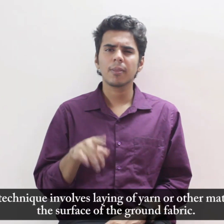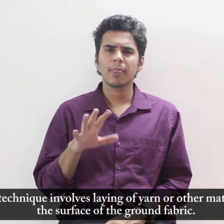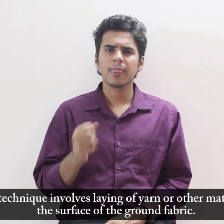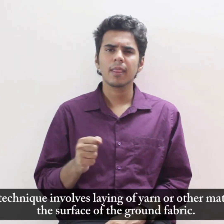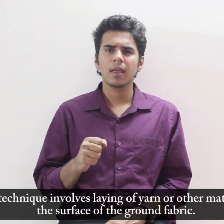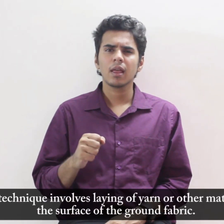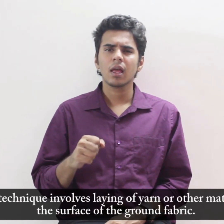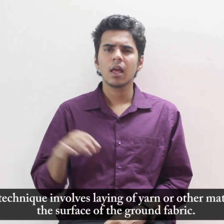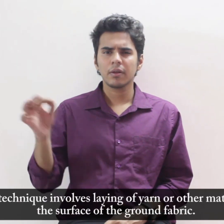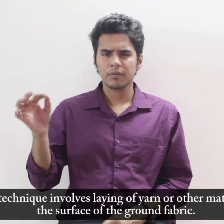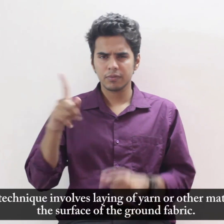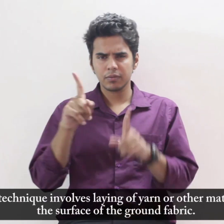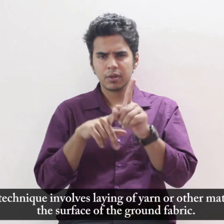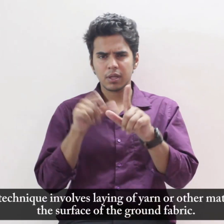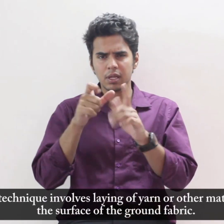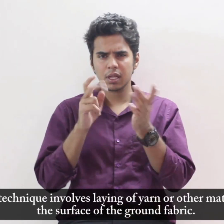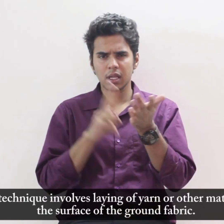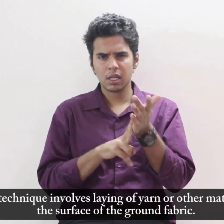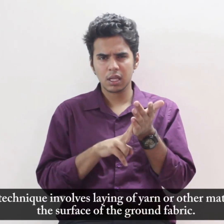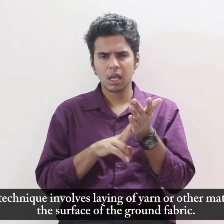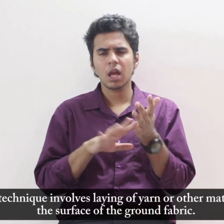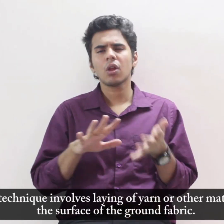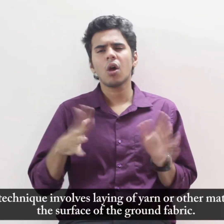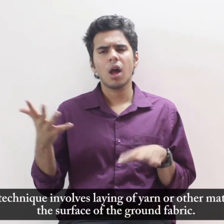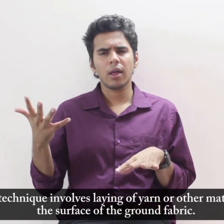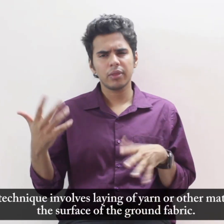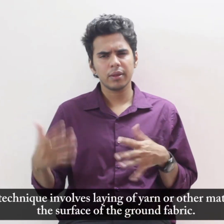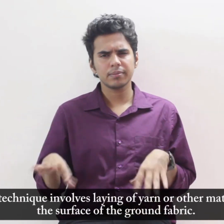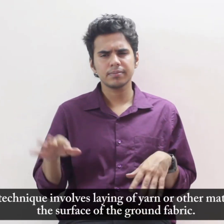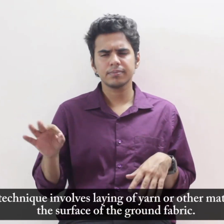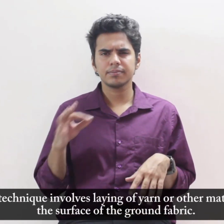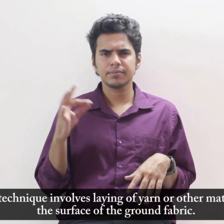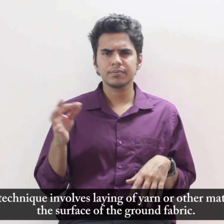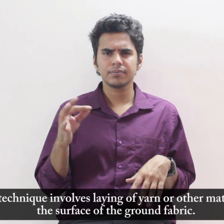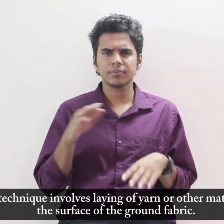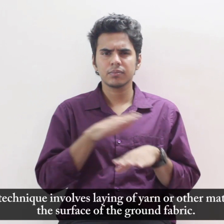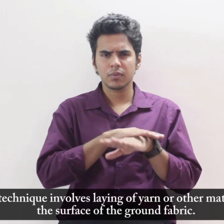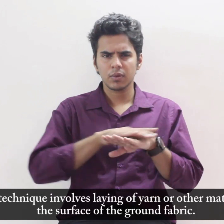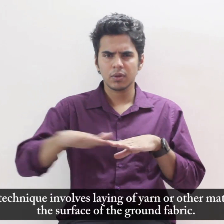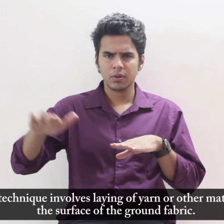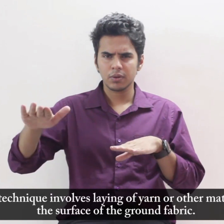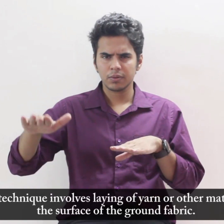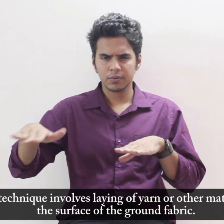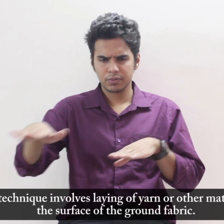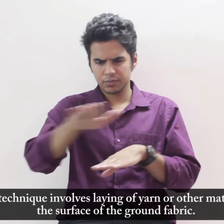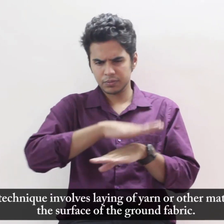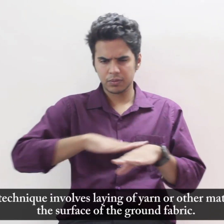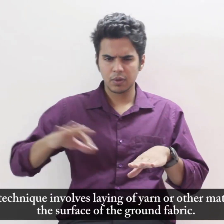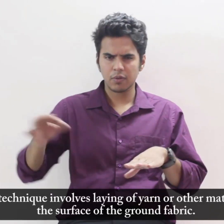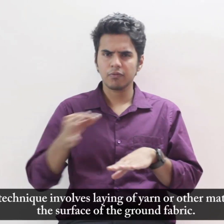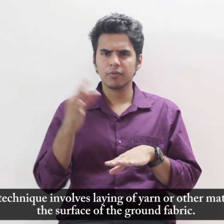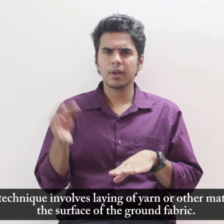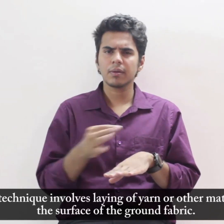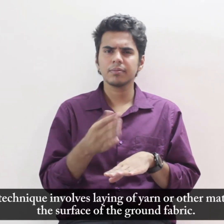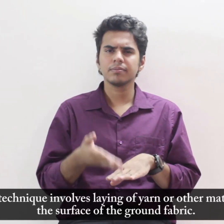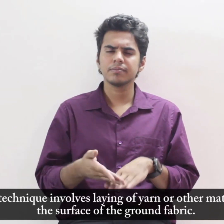couching technique involves laying of yarn or other materials across the surface of the ground fabric.